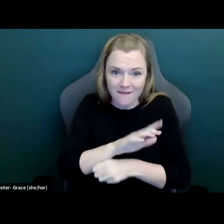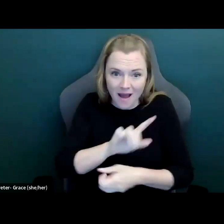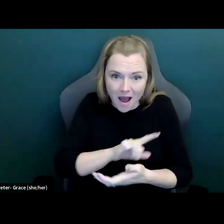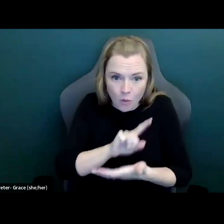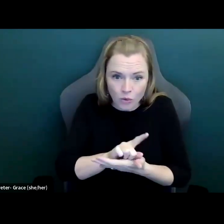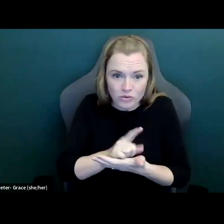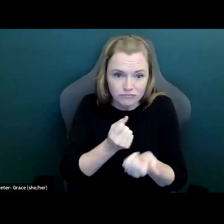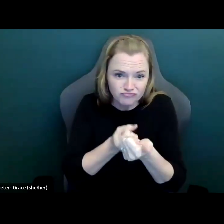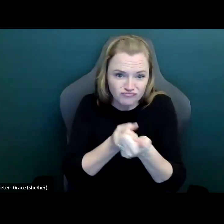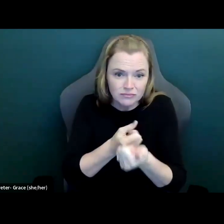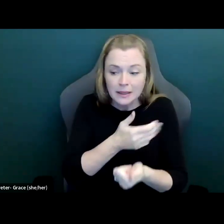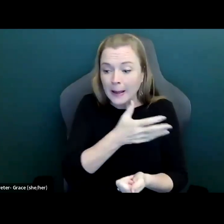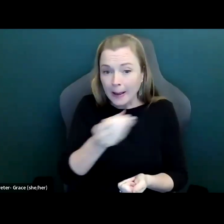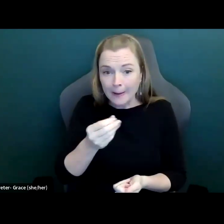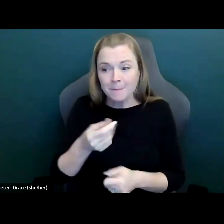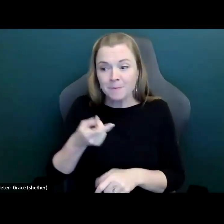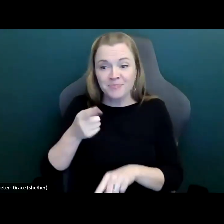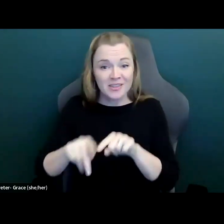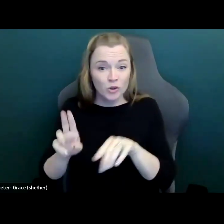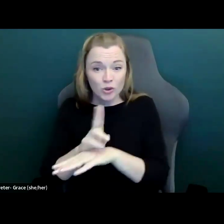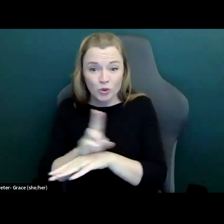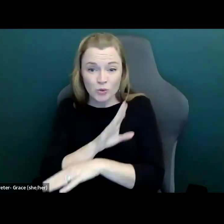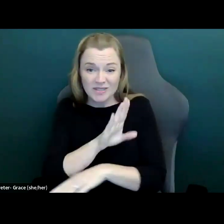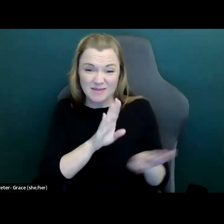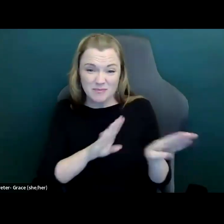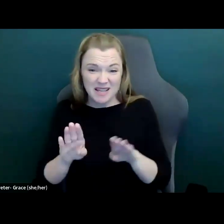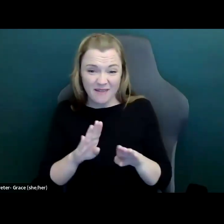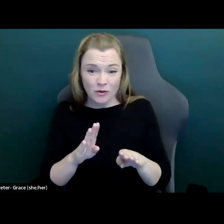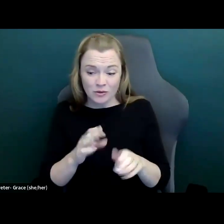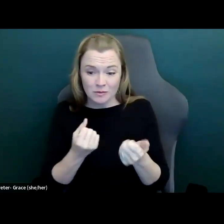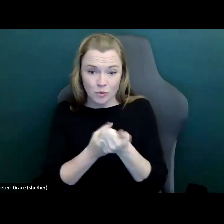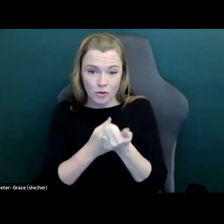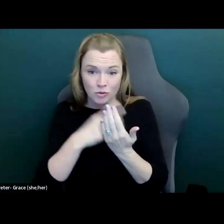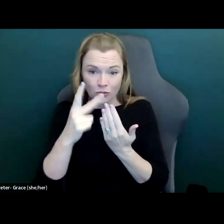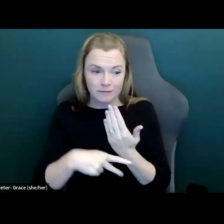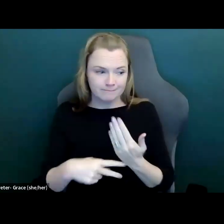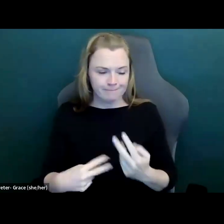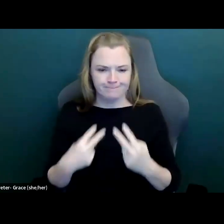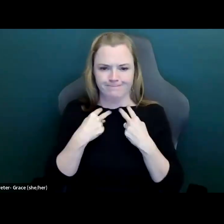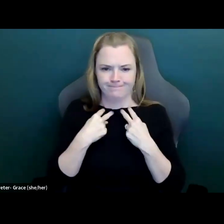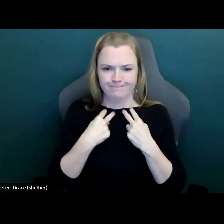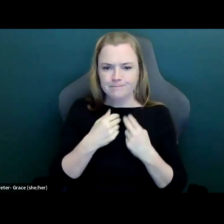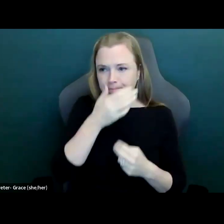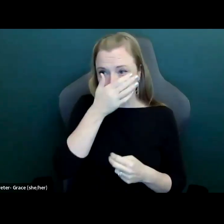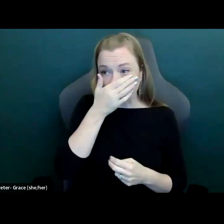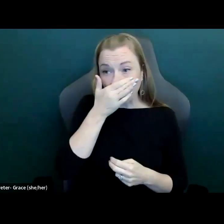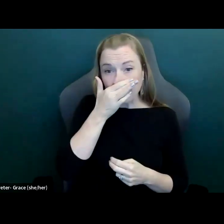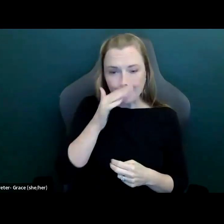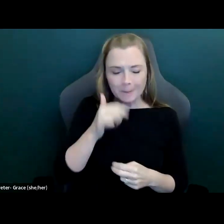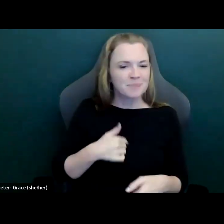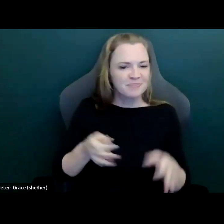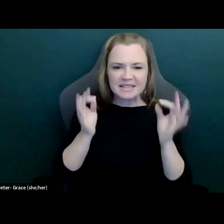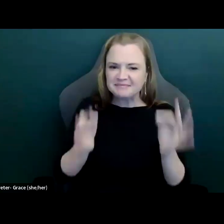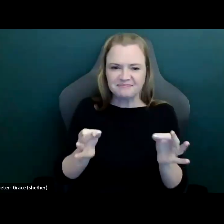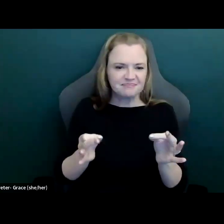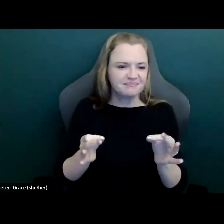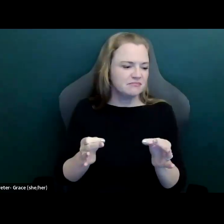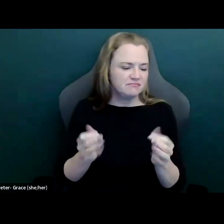unwillingness to utilize his behavioral support programs, we were at an impasse, which is when I decided to pursue self-directed